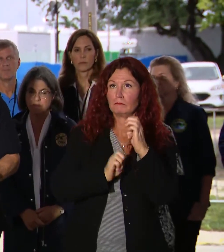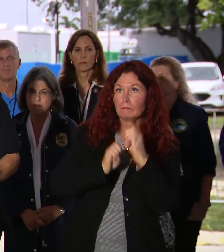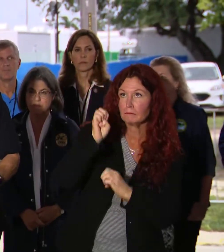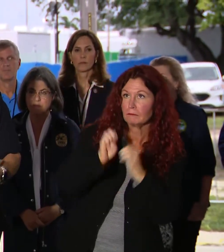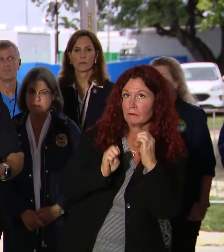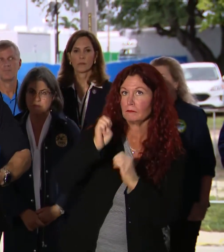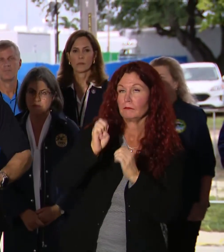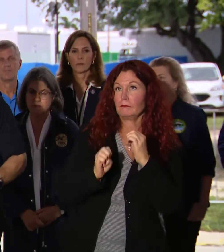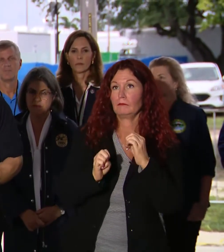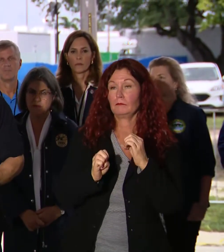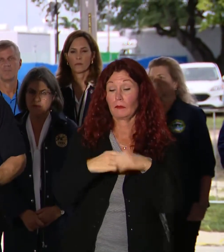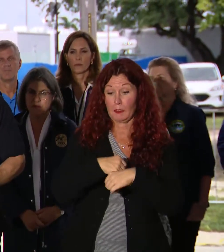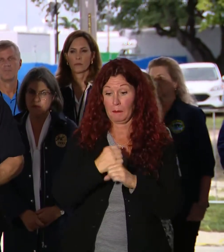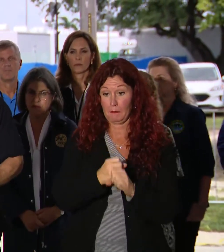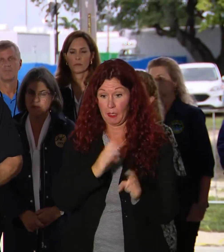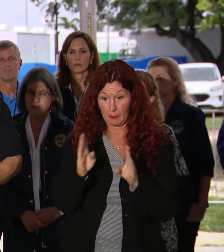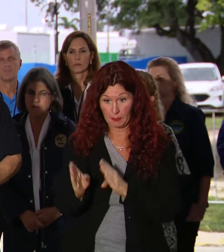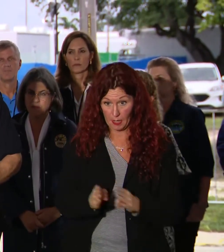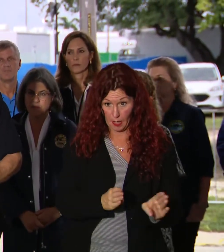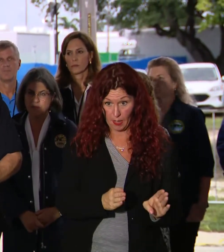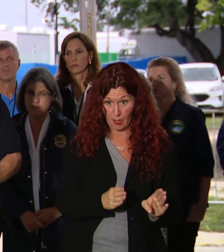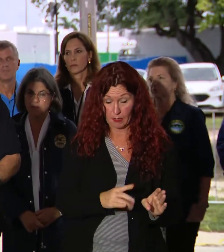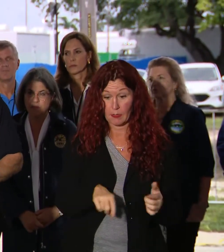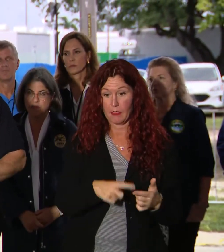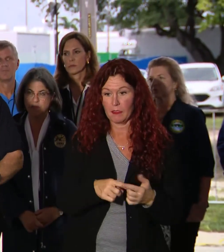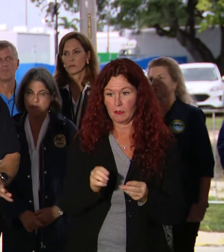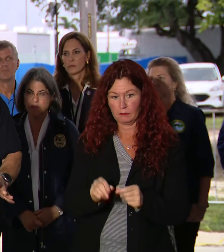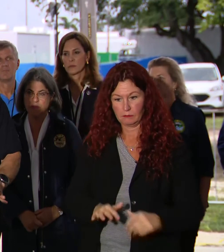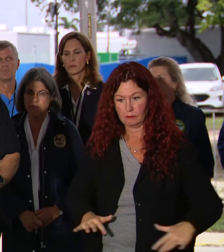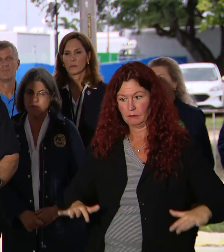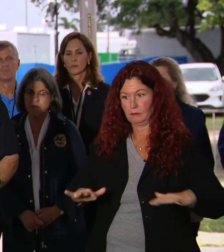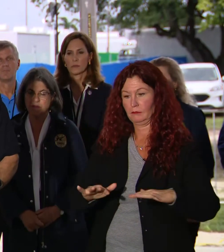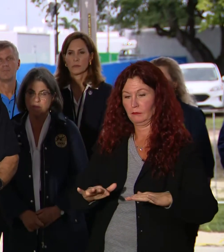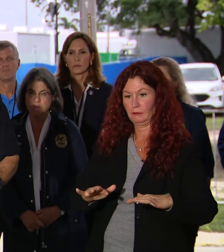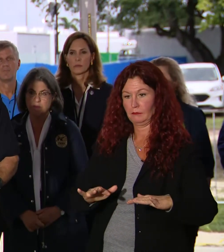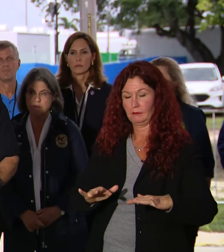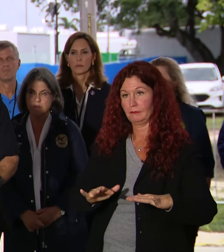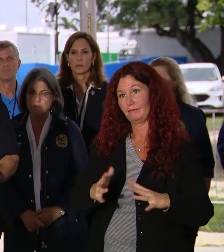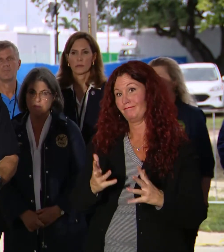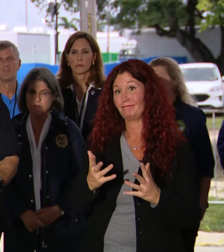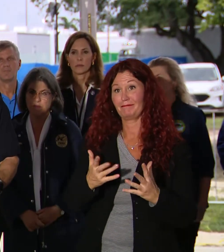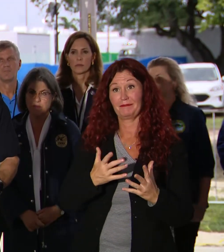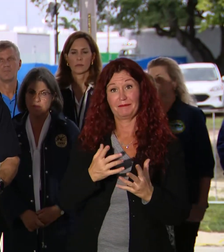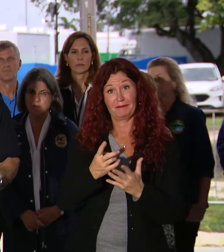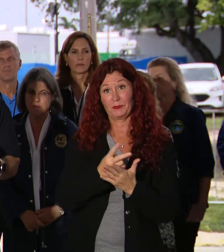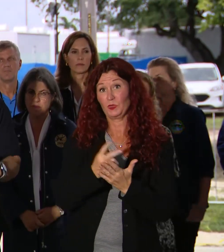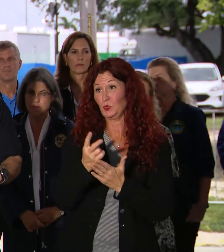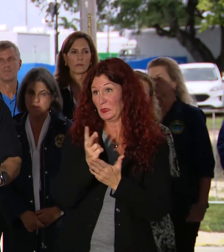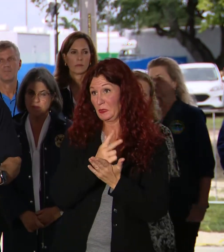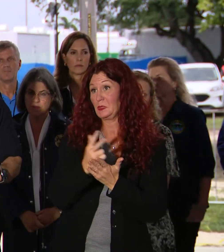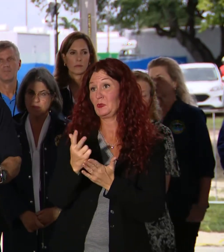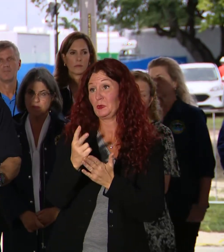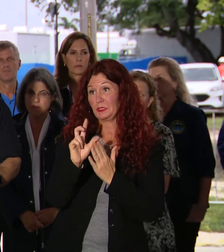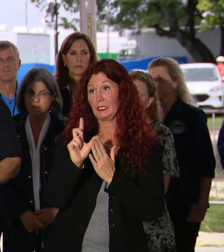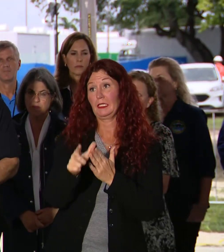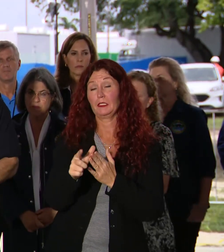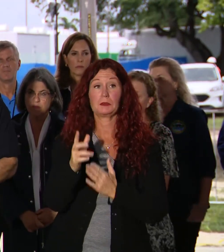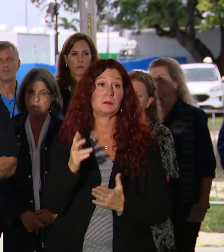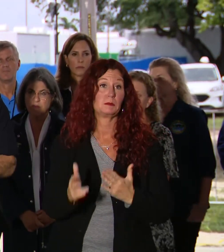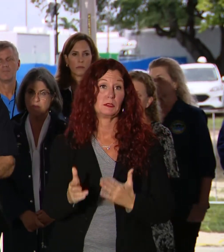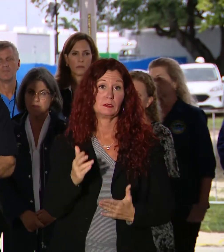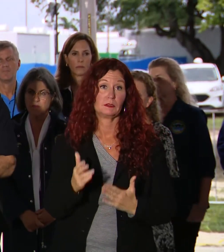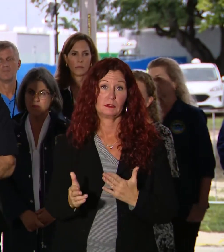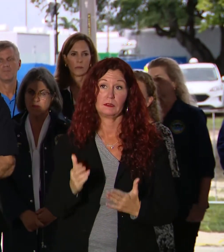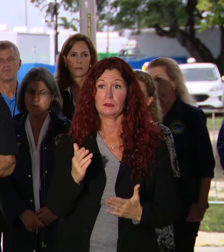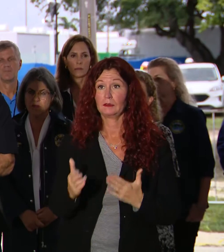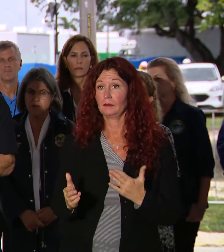and then the actual on-site preparations for the demo. So best case scenario, we're looking at weeks before we can determine